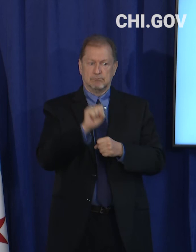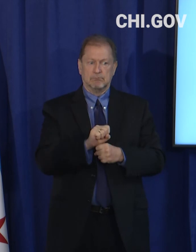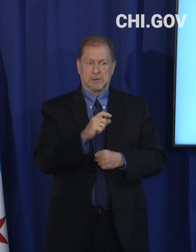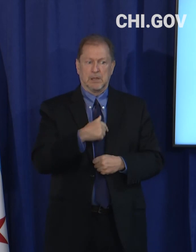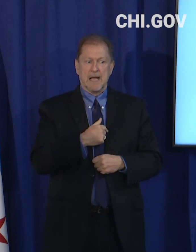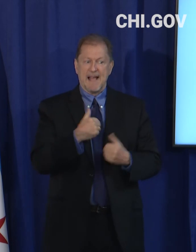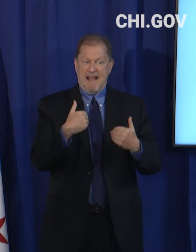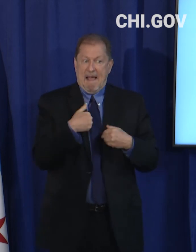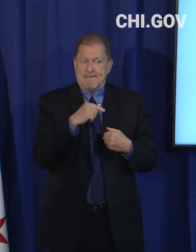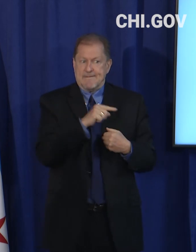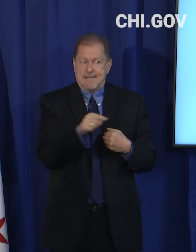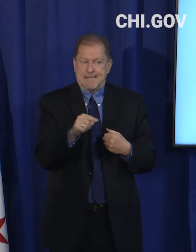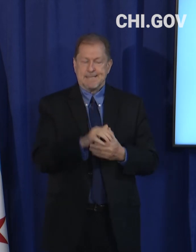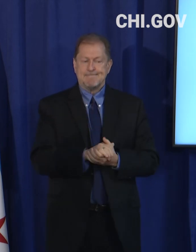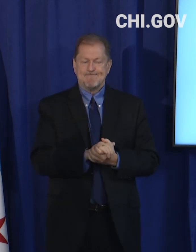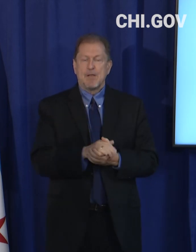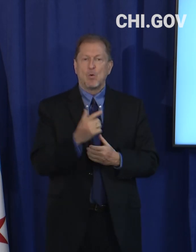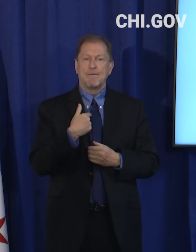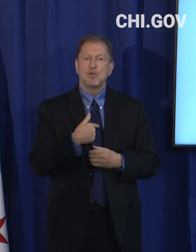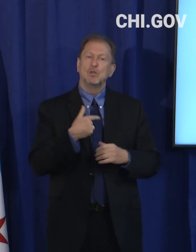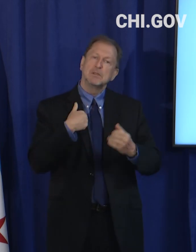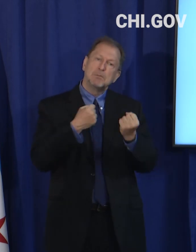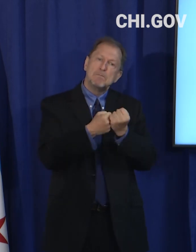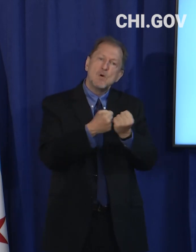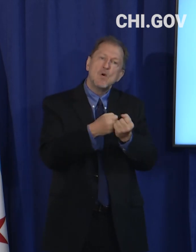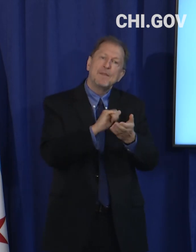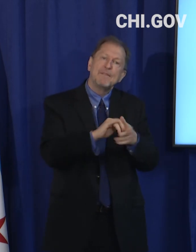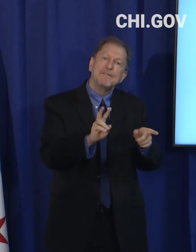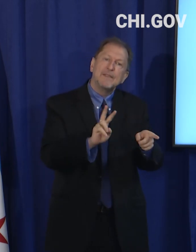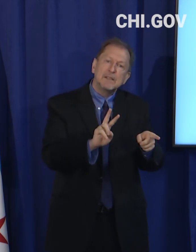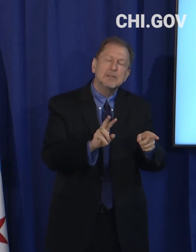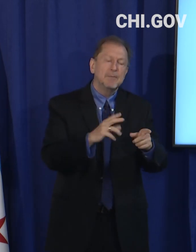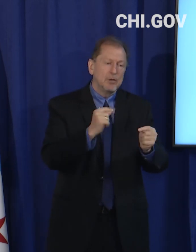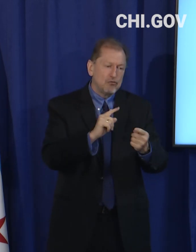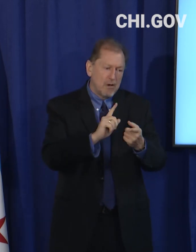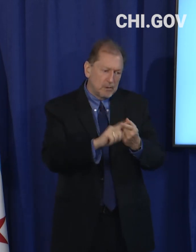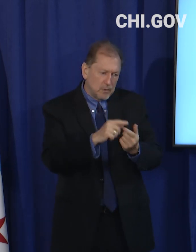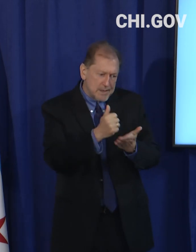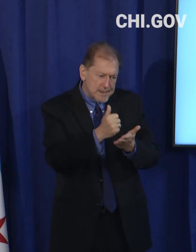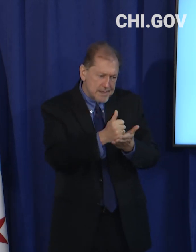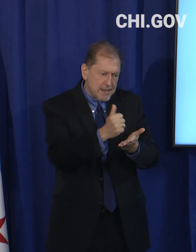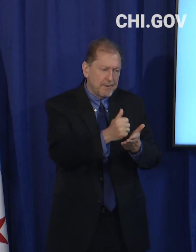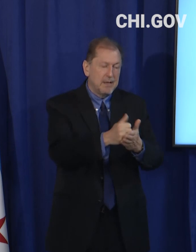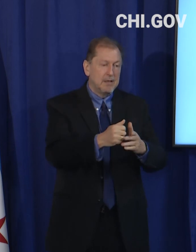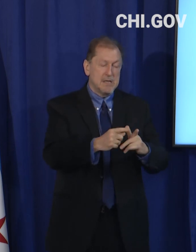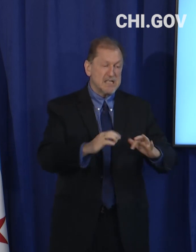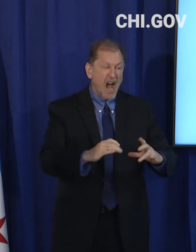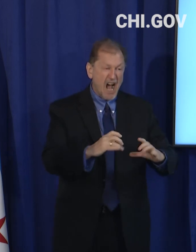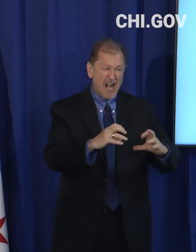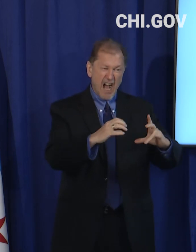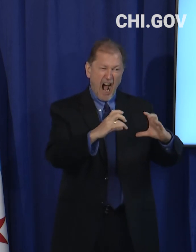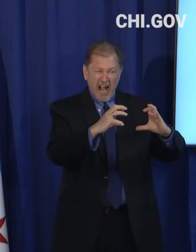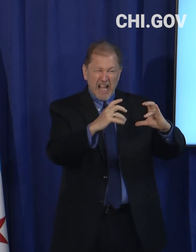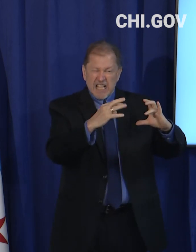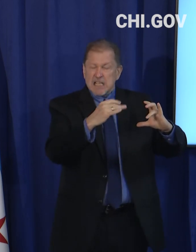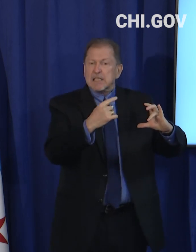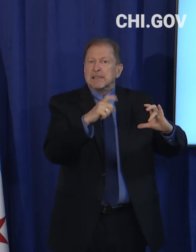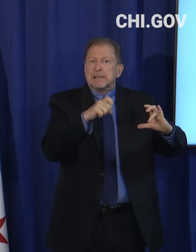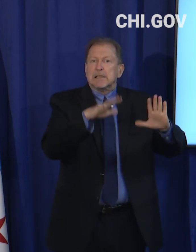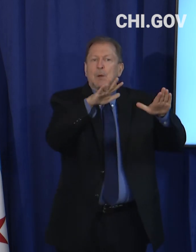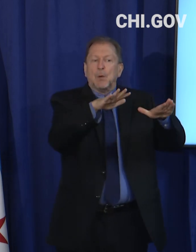support the victims, and we need to do everything that we can to lower the temperature and to reach out